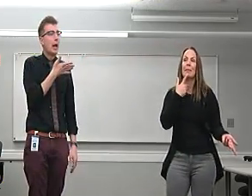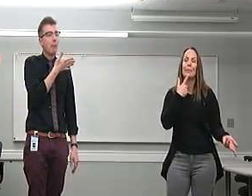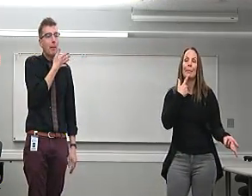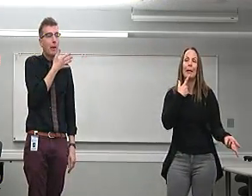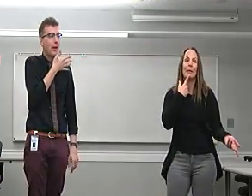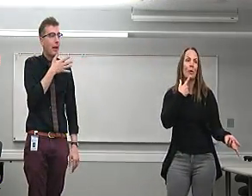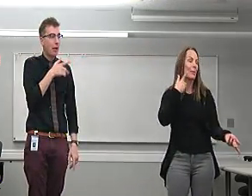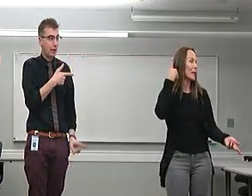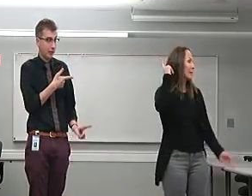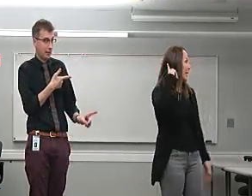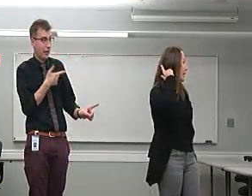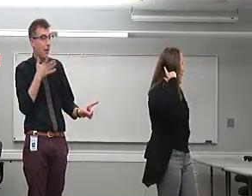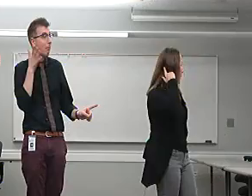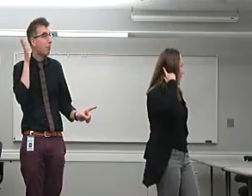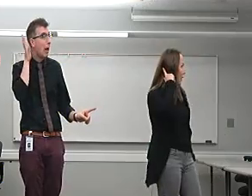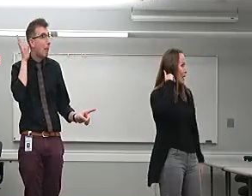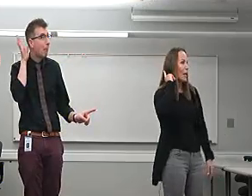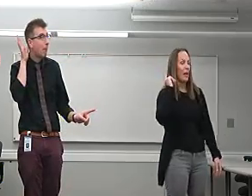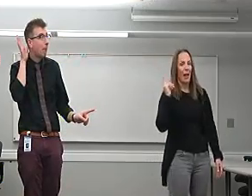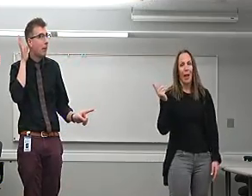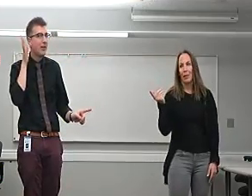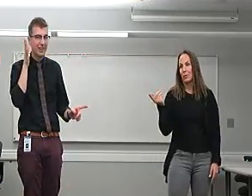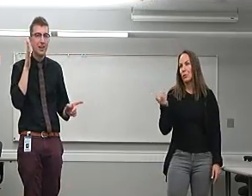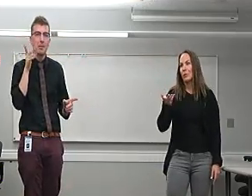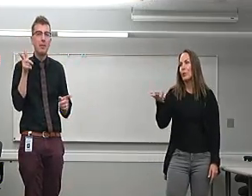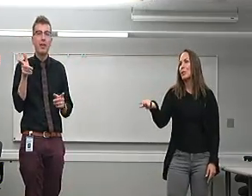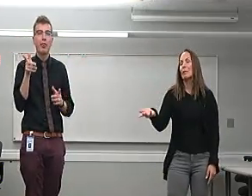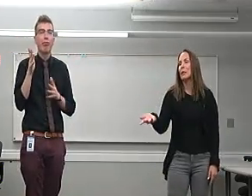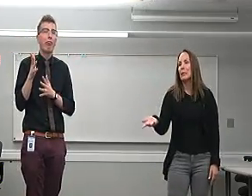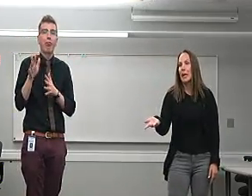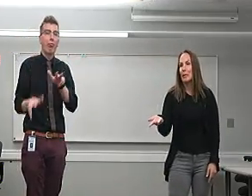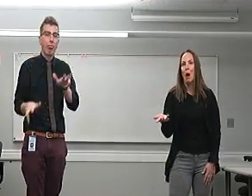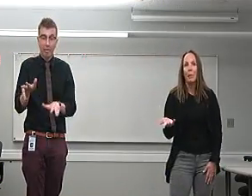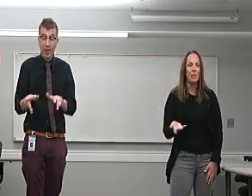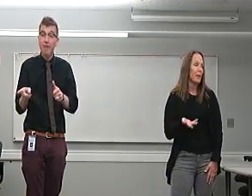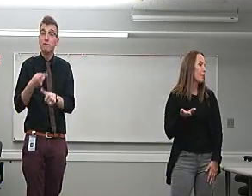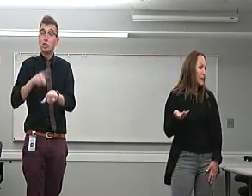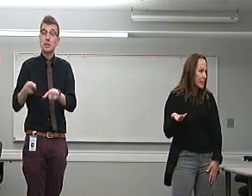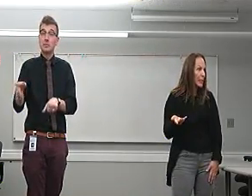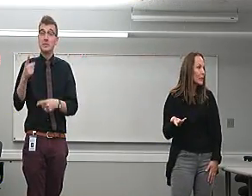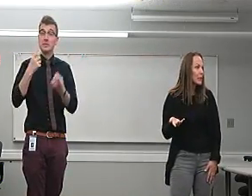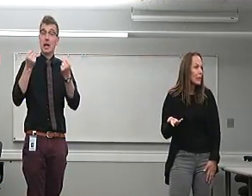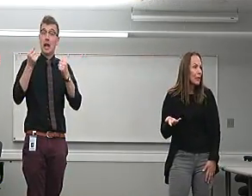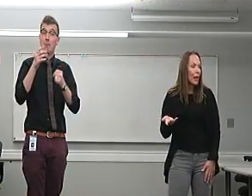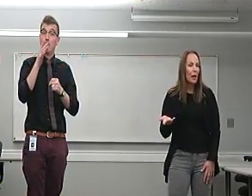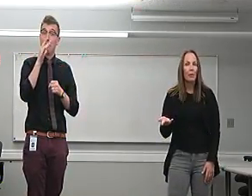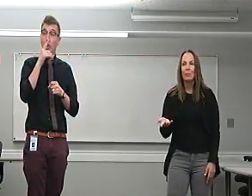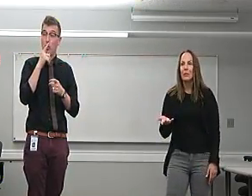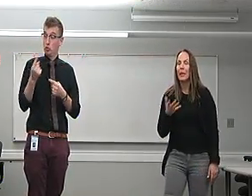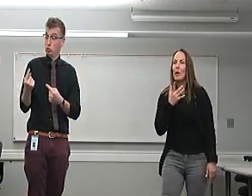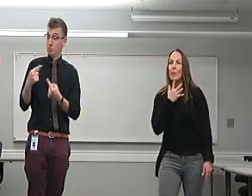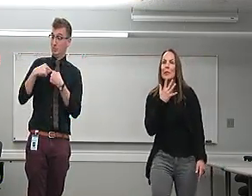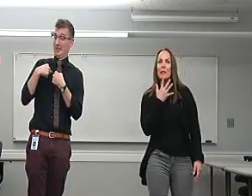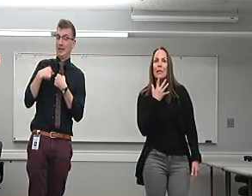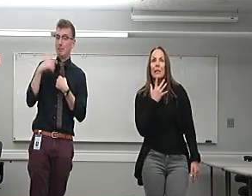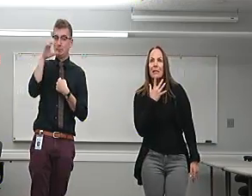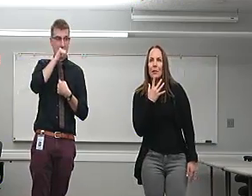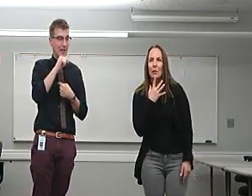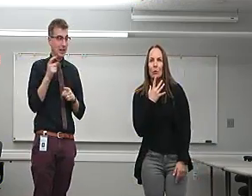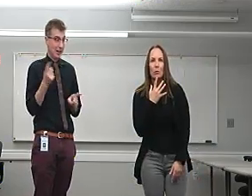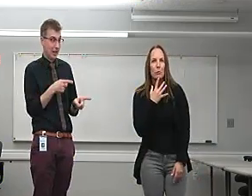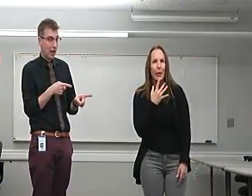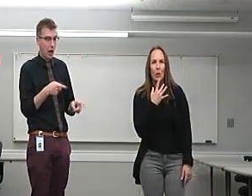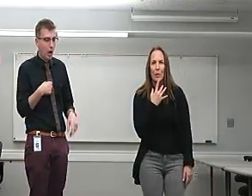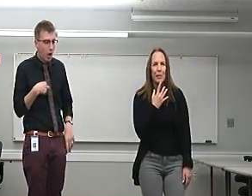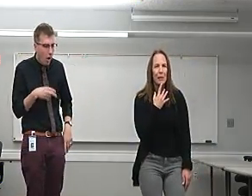might sign it back here. And the first time Leah signed mom to me, I missed it. They came up and did this, and I was like, ooh, I know this